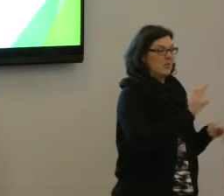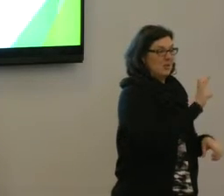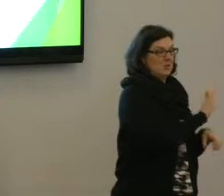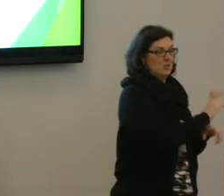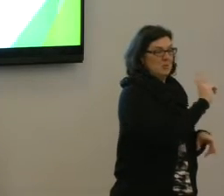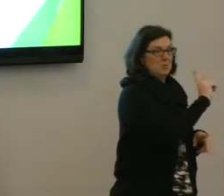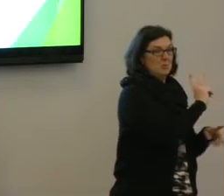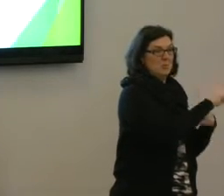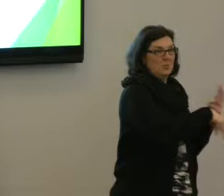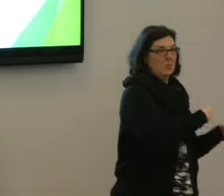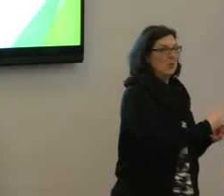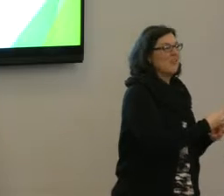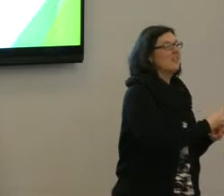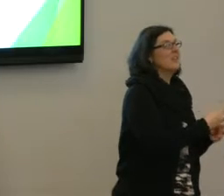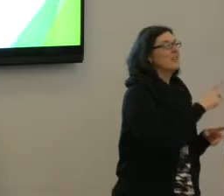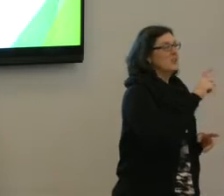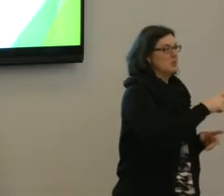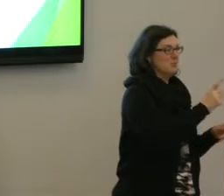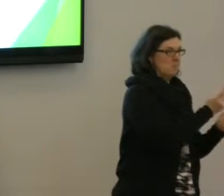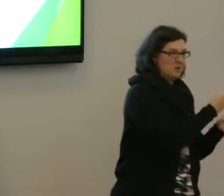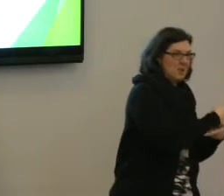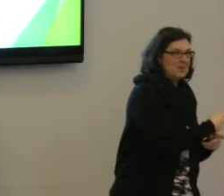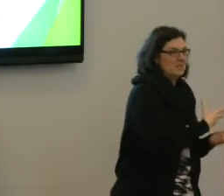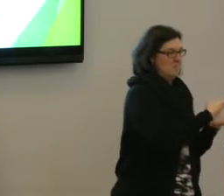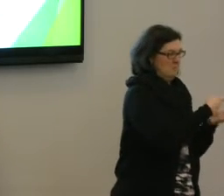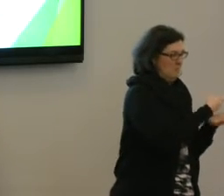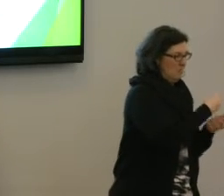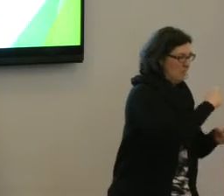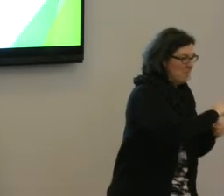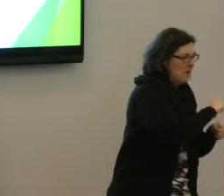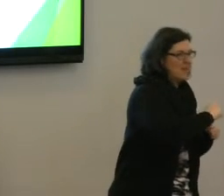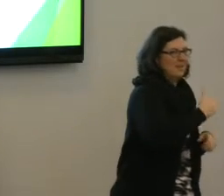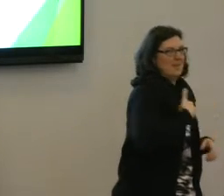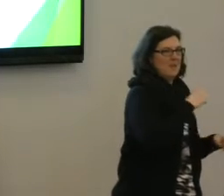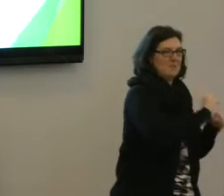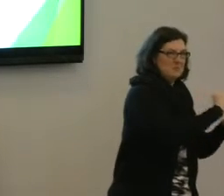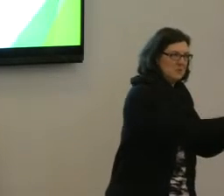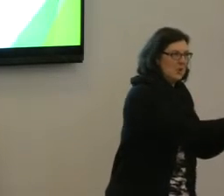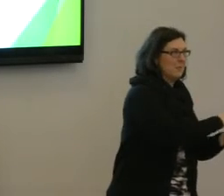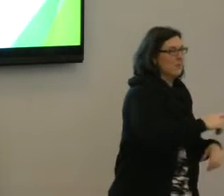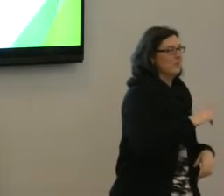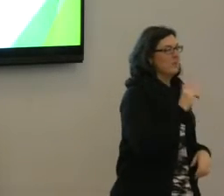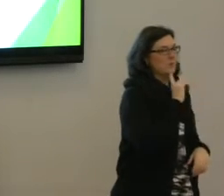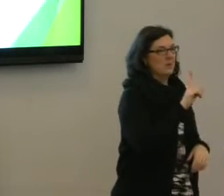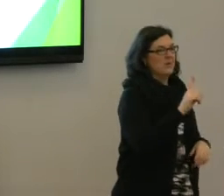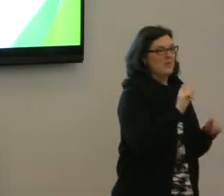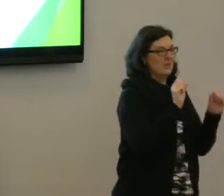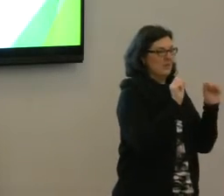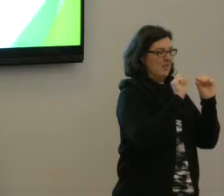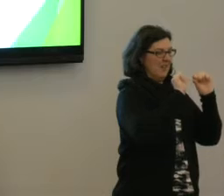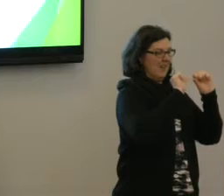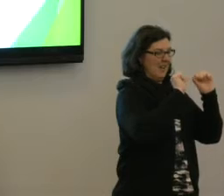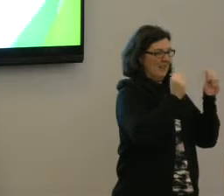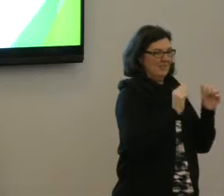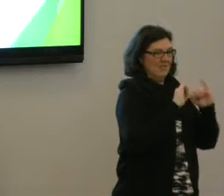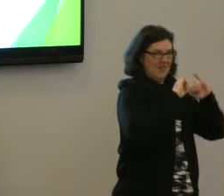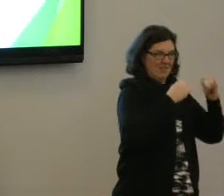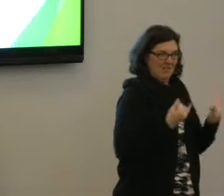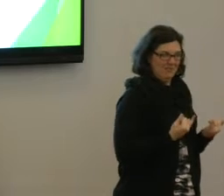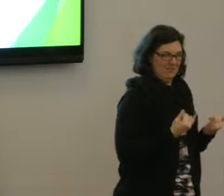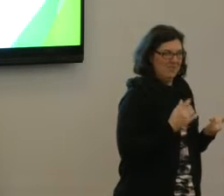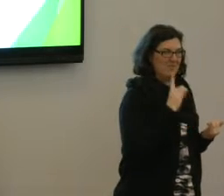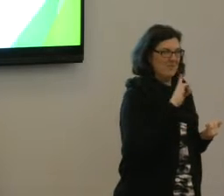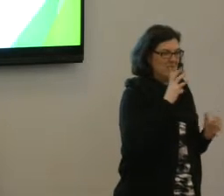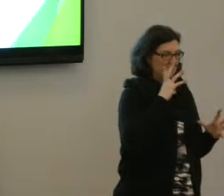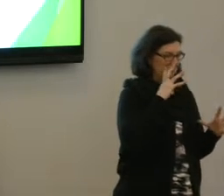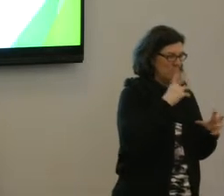productive citizen and you should have a job. And we've really taken that into a form of idolatry, and that's sometimes all we can talk about and